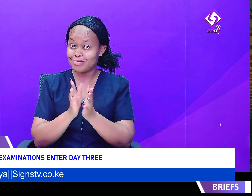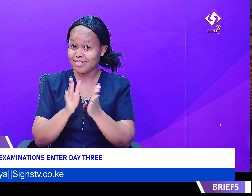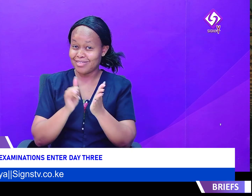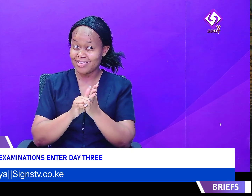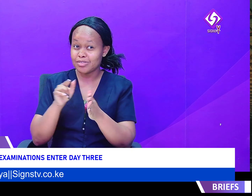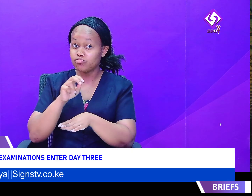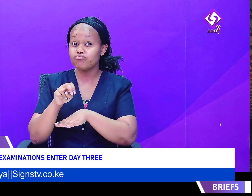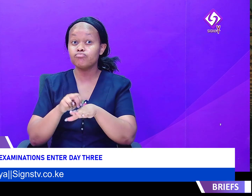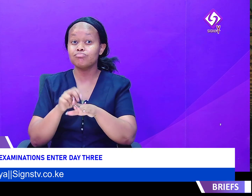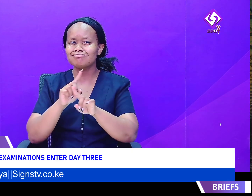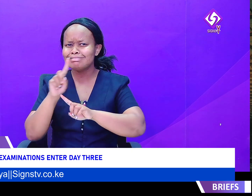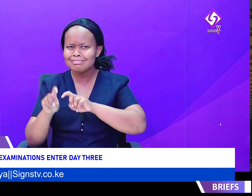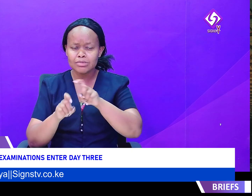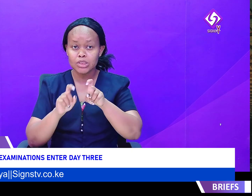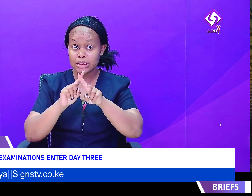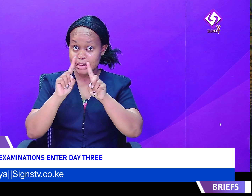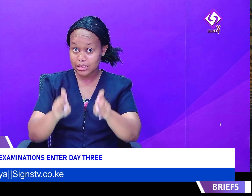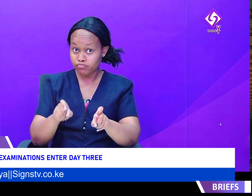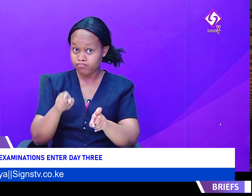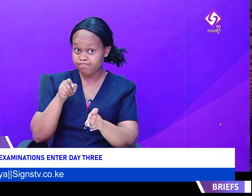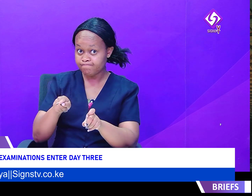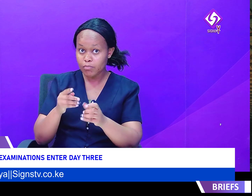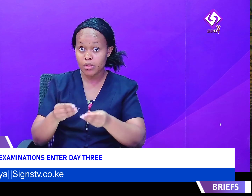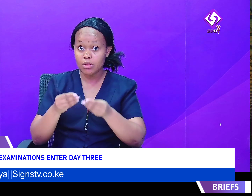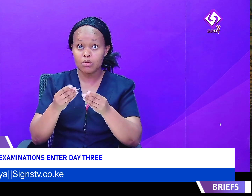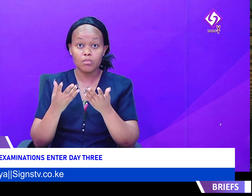are progressing smoothly across the country.